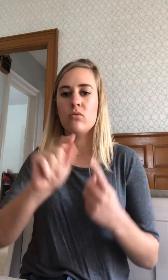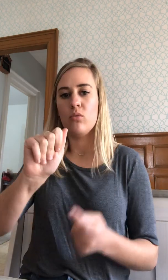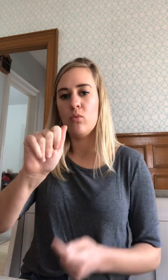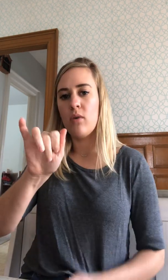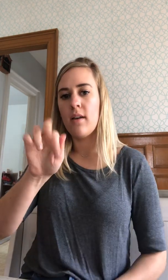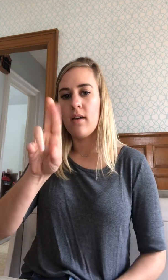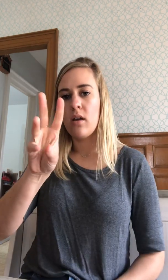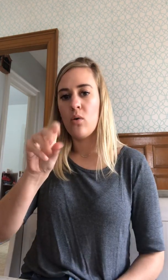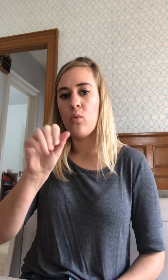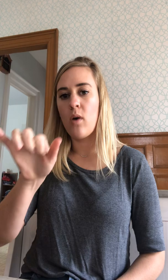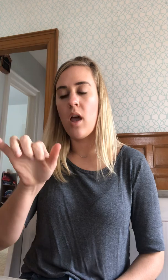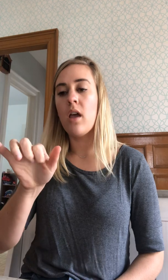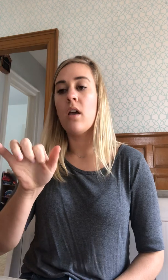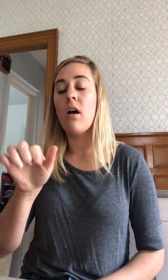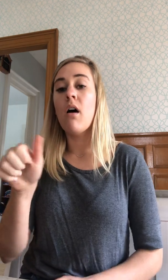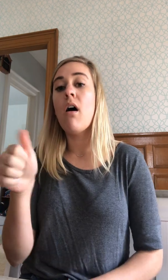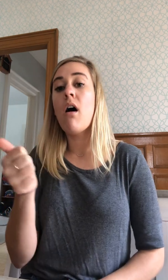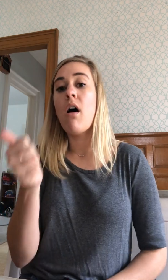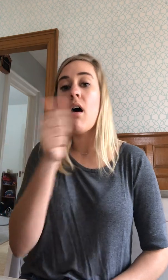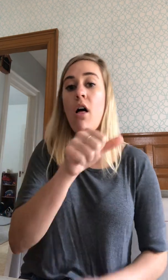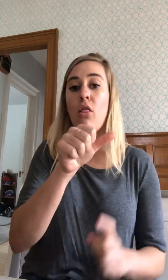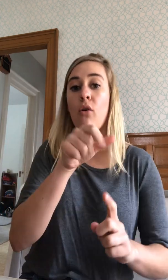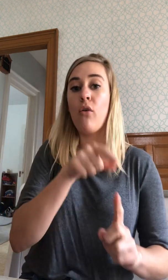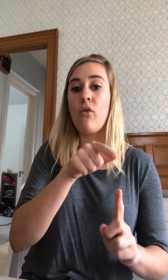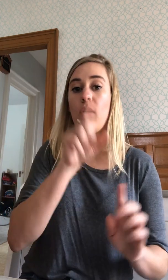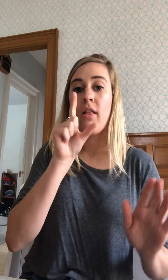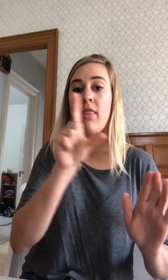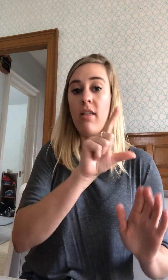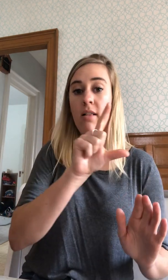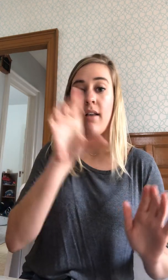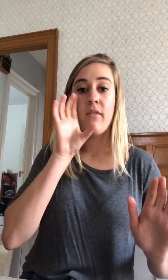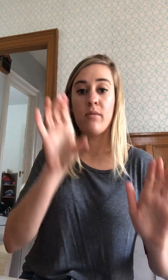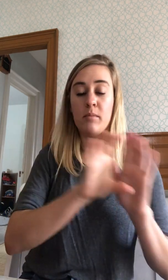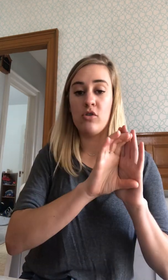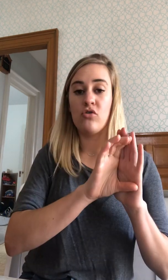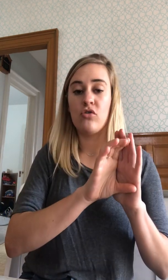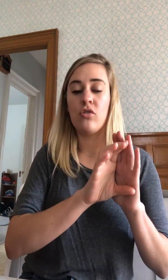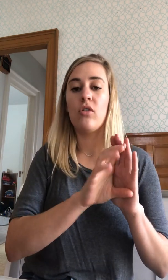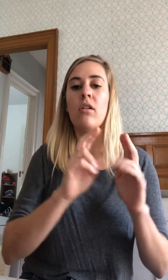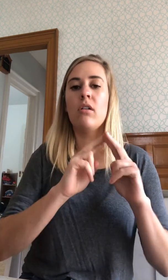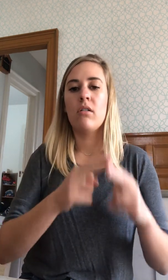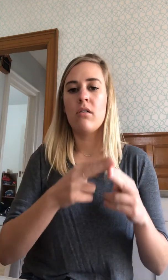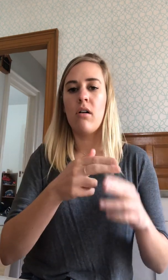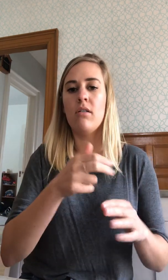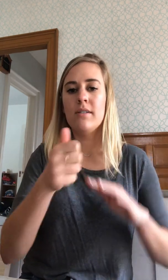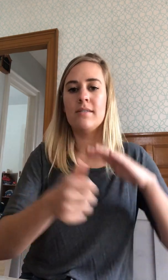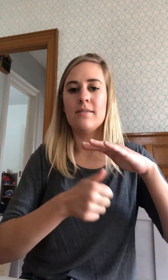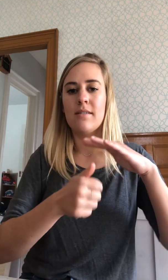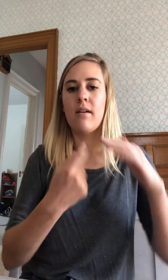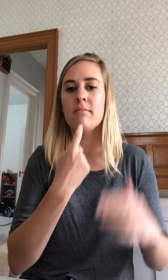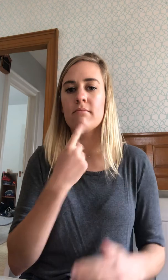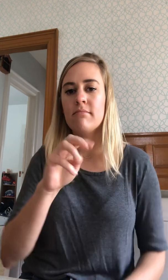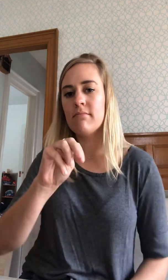opening. The other, on the left side of the screen here, is something called a submental intubation. And this uses a